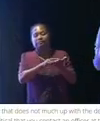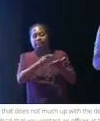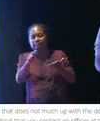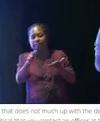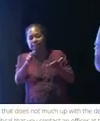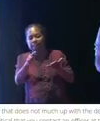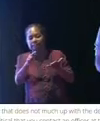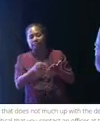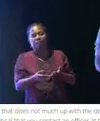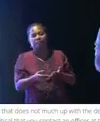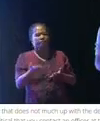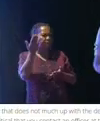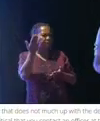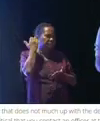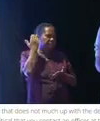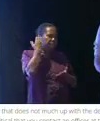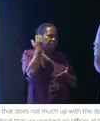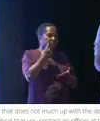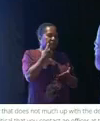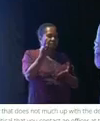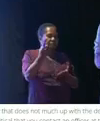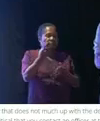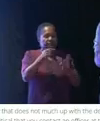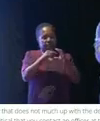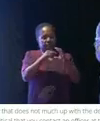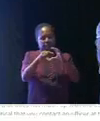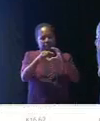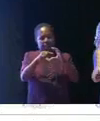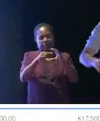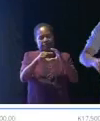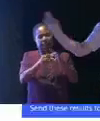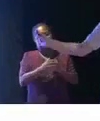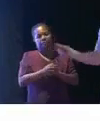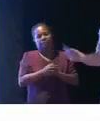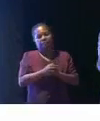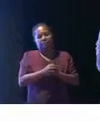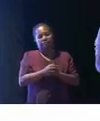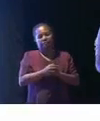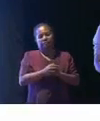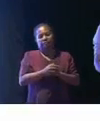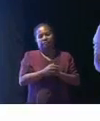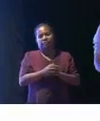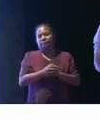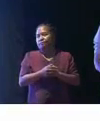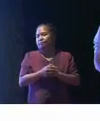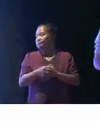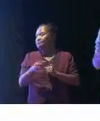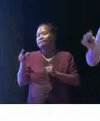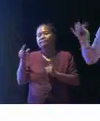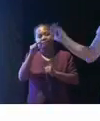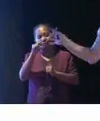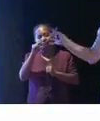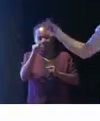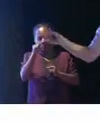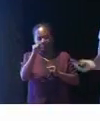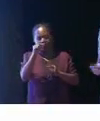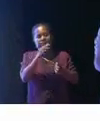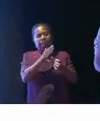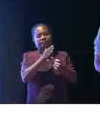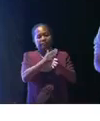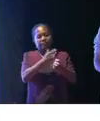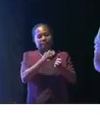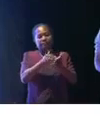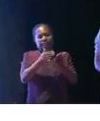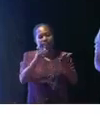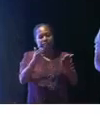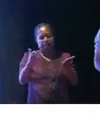whereas previously you had to phone up or email in and get that response. So that's just a small little tool that we've been working on and is